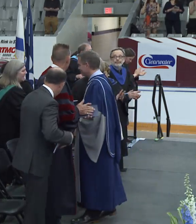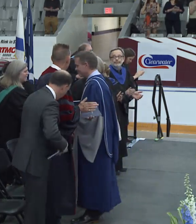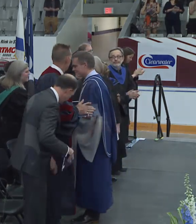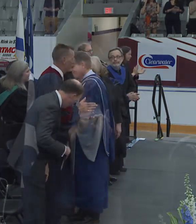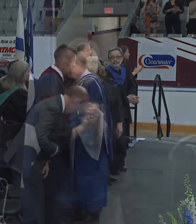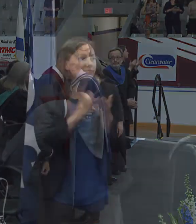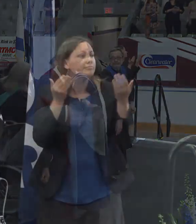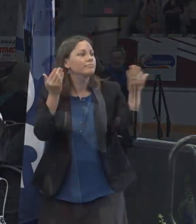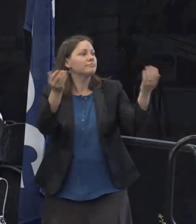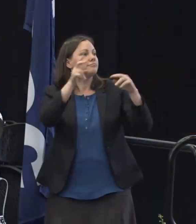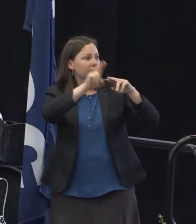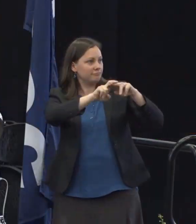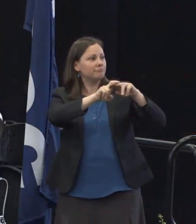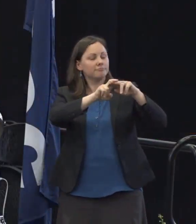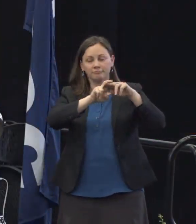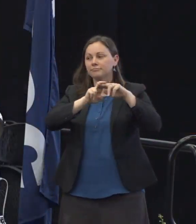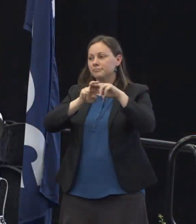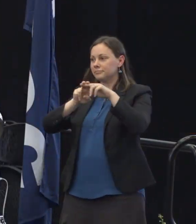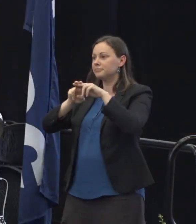Please be seated.